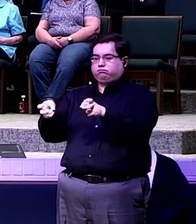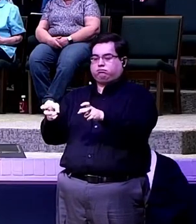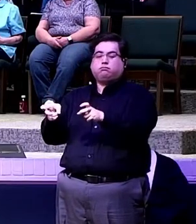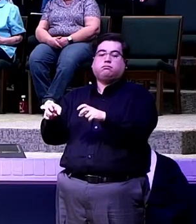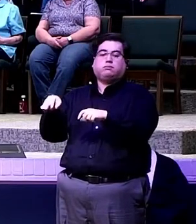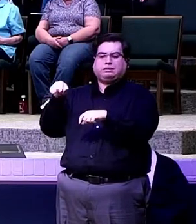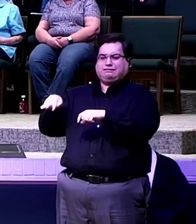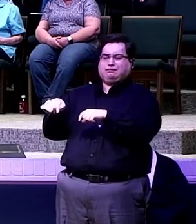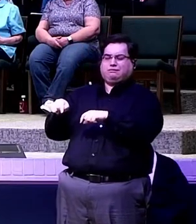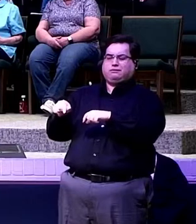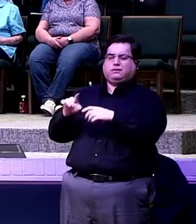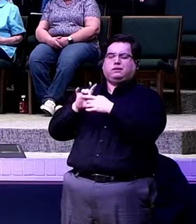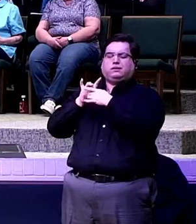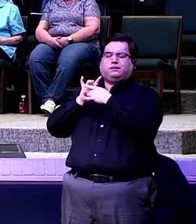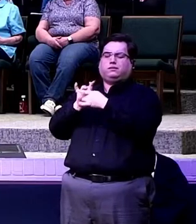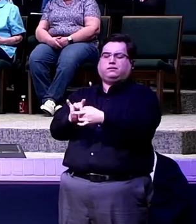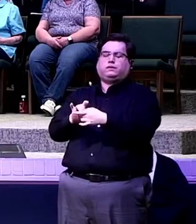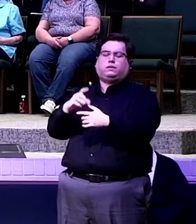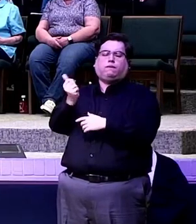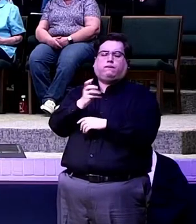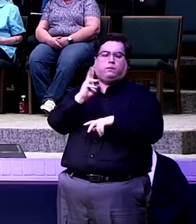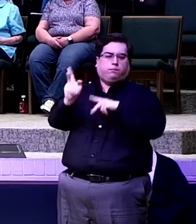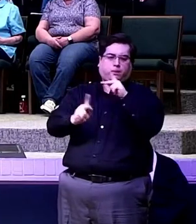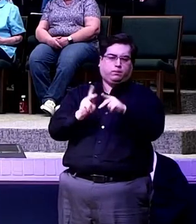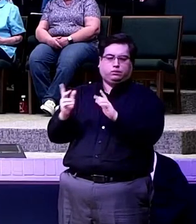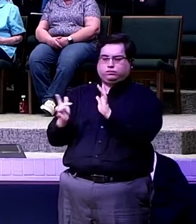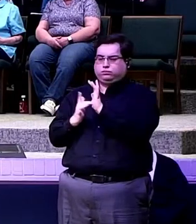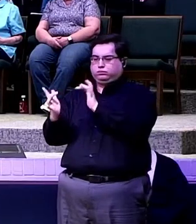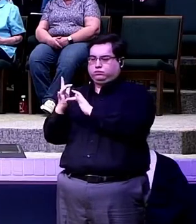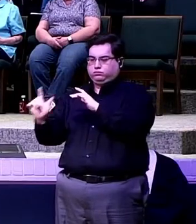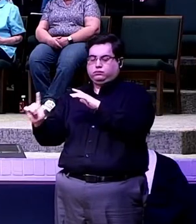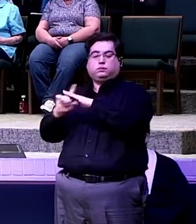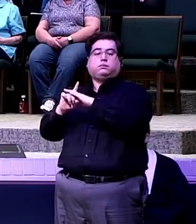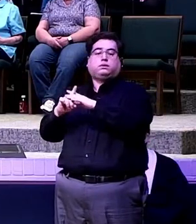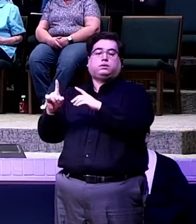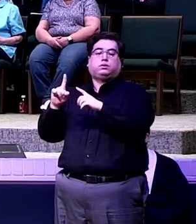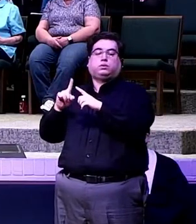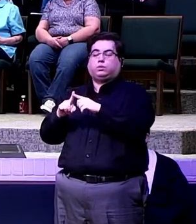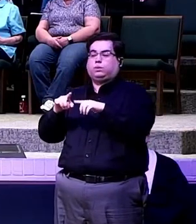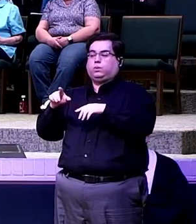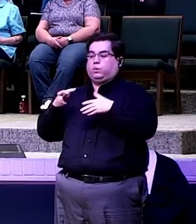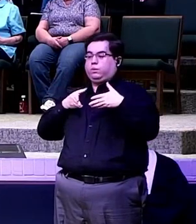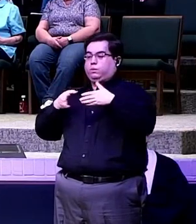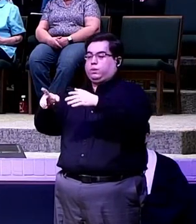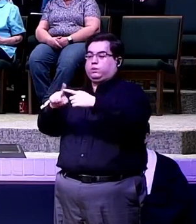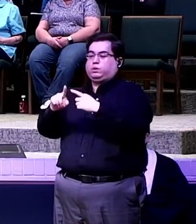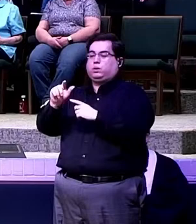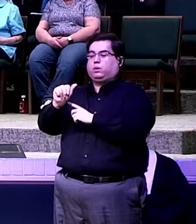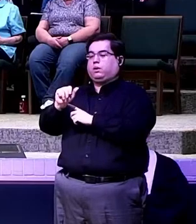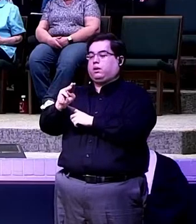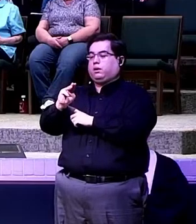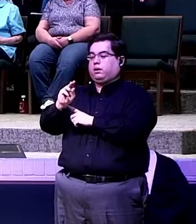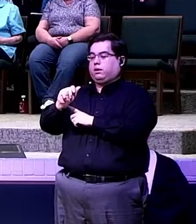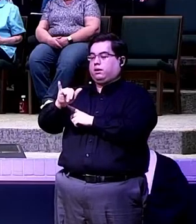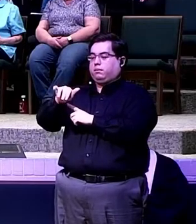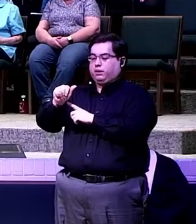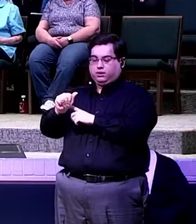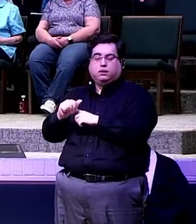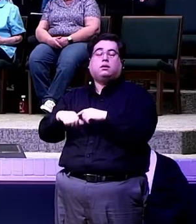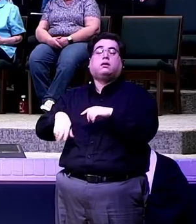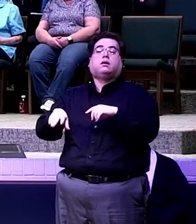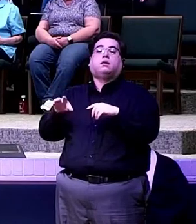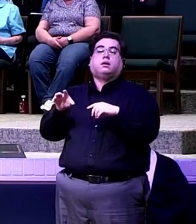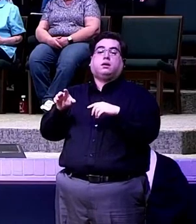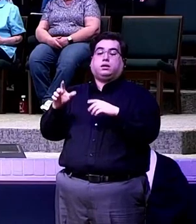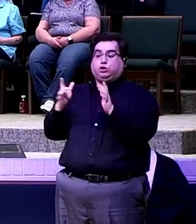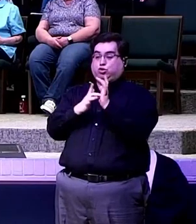to a couple of people Jesus appeared to on the road to Emmaus. He says, while they were still talking about